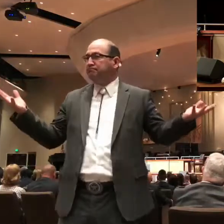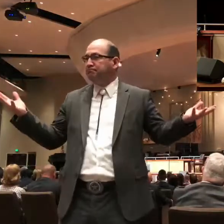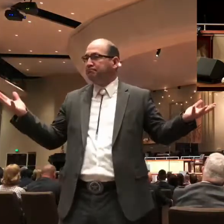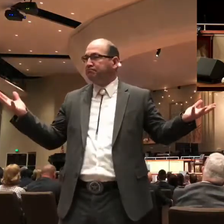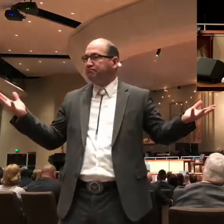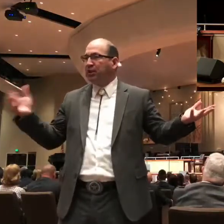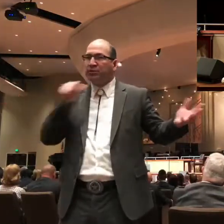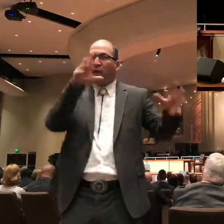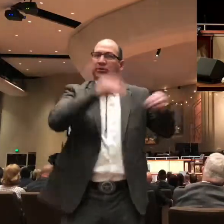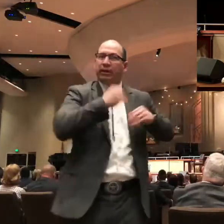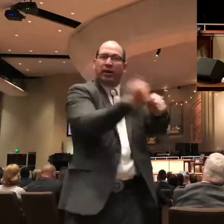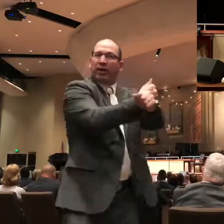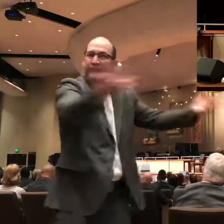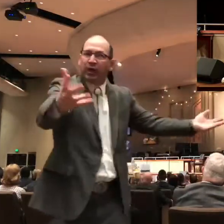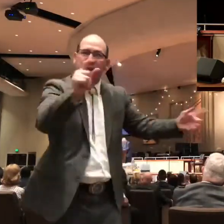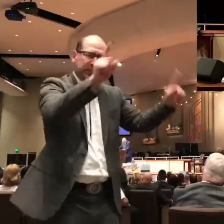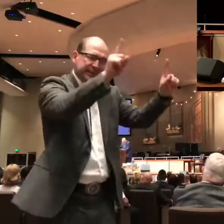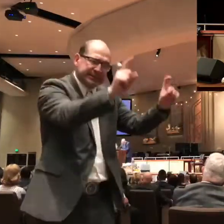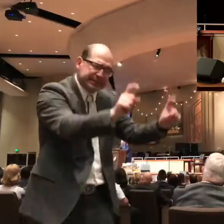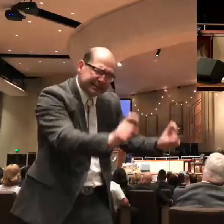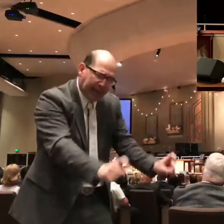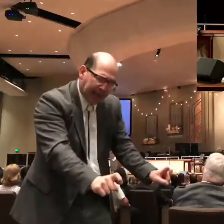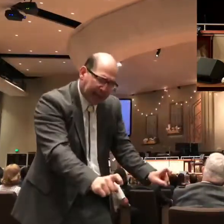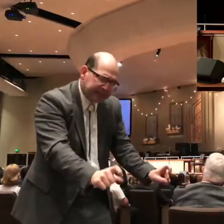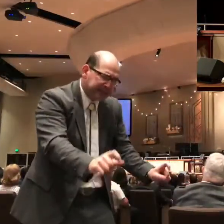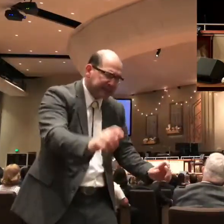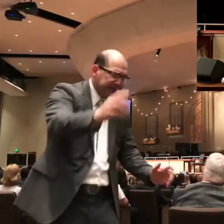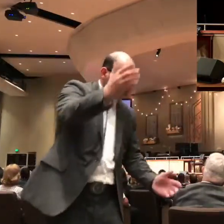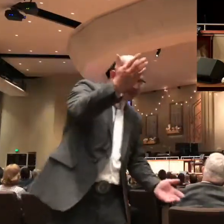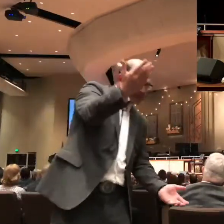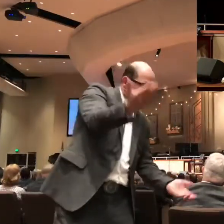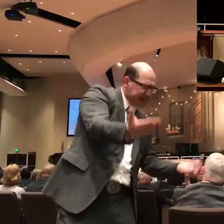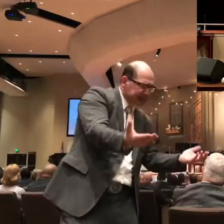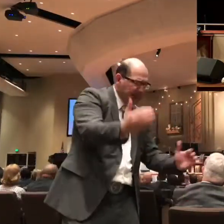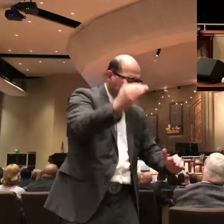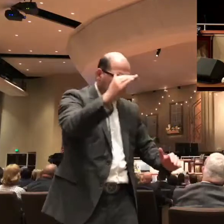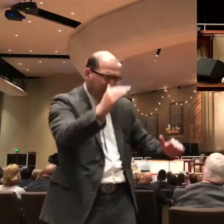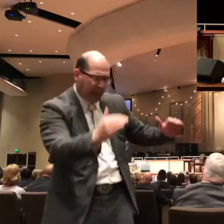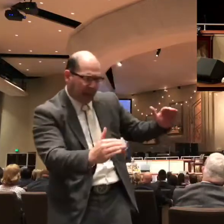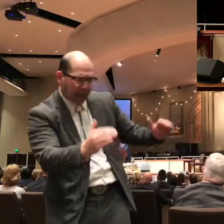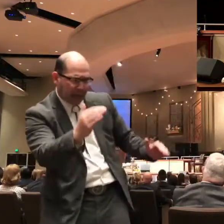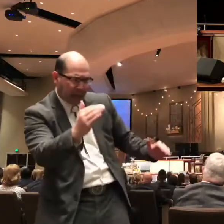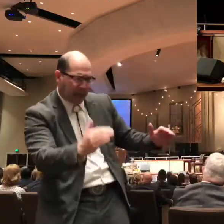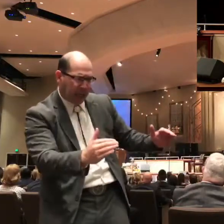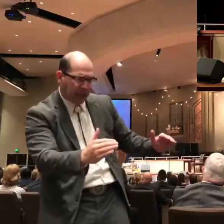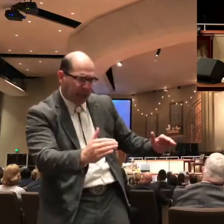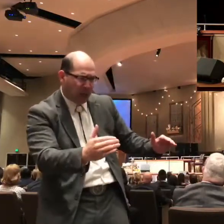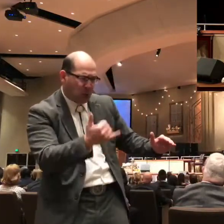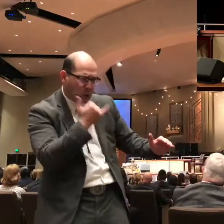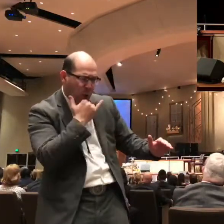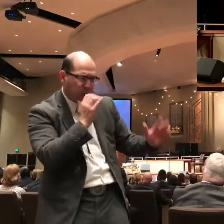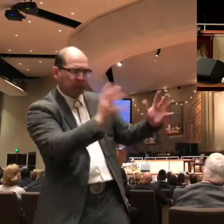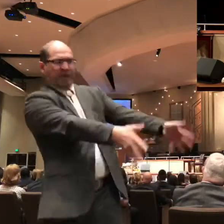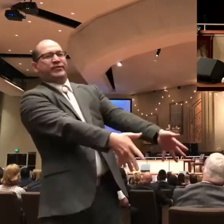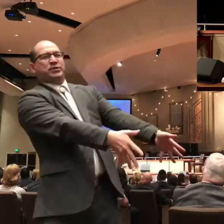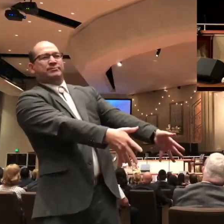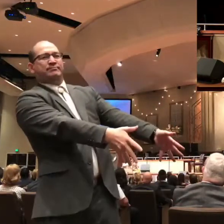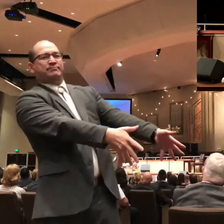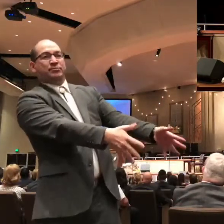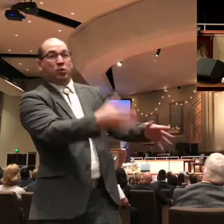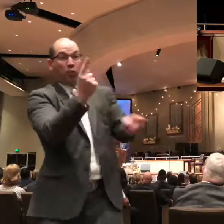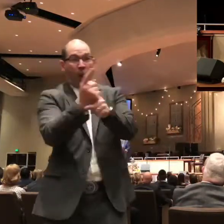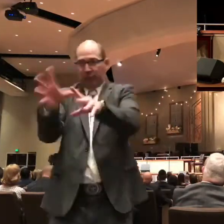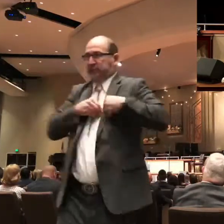every position uncritically without evaluating it according to the Word of God. And so God has called